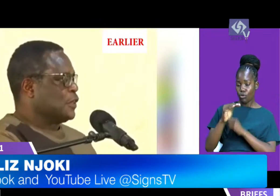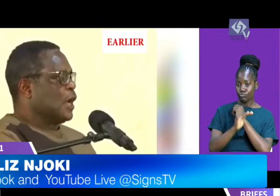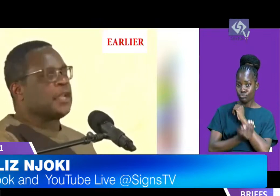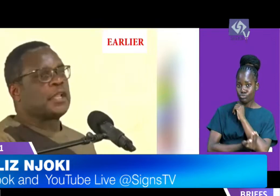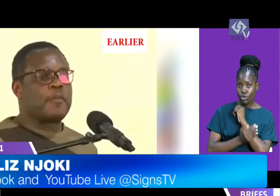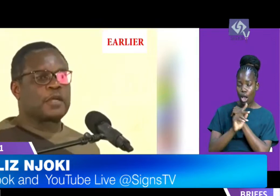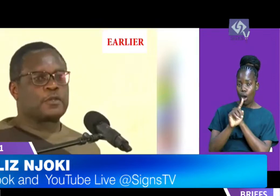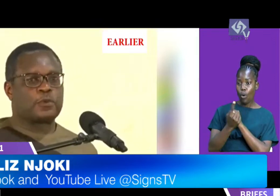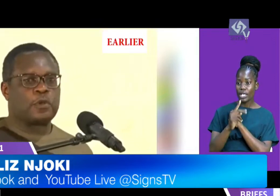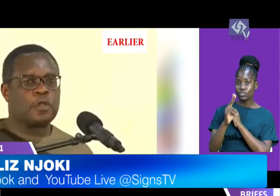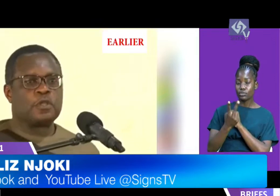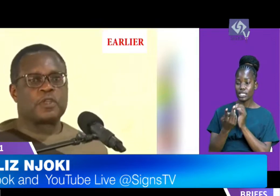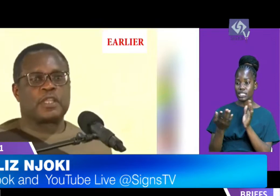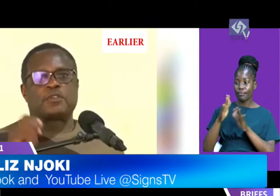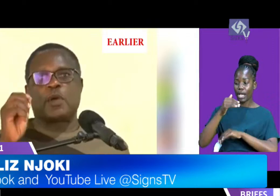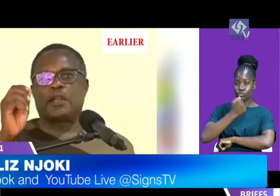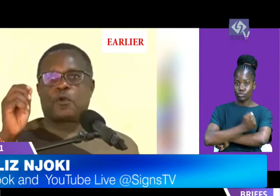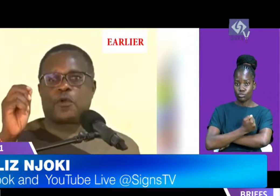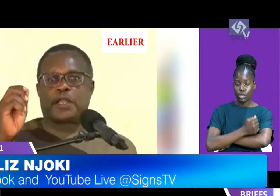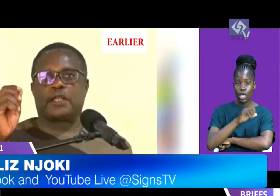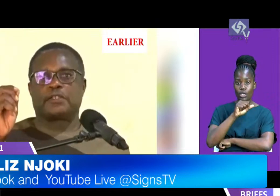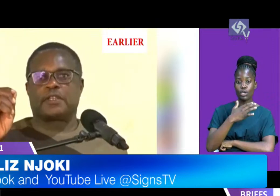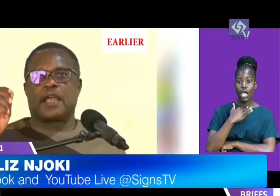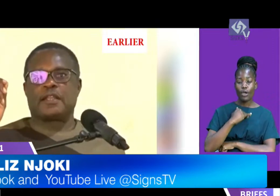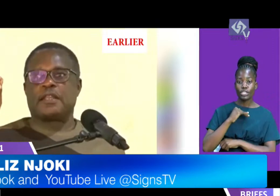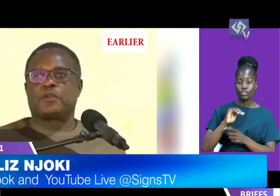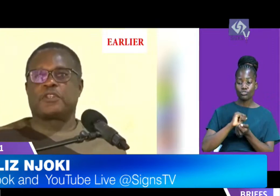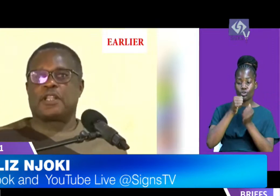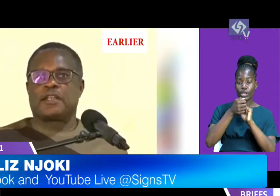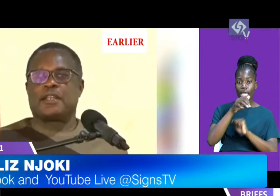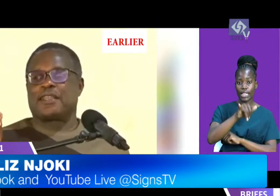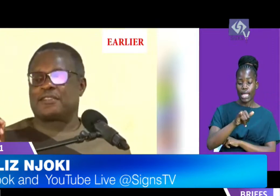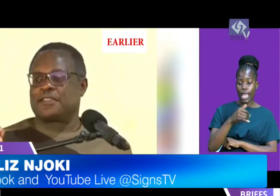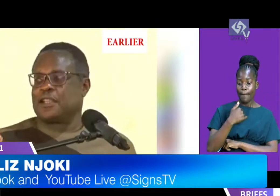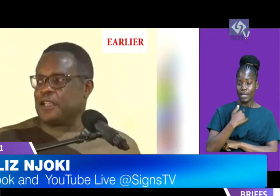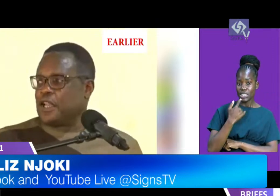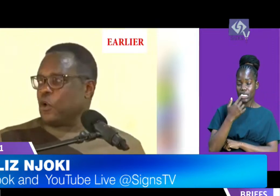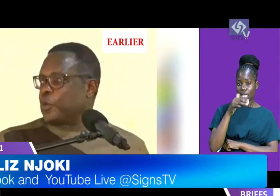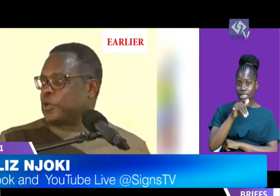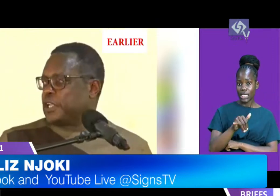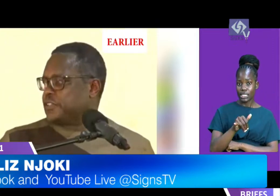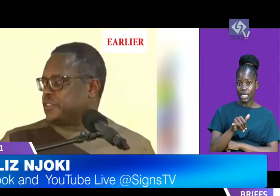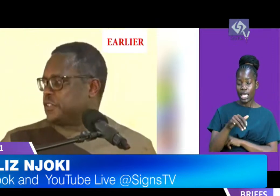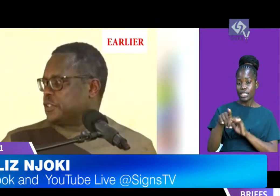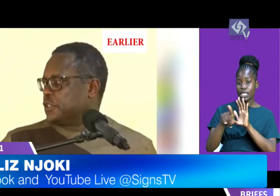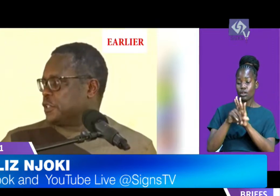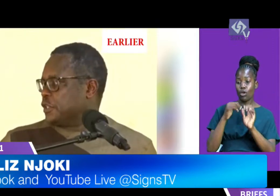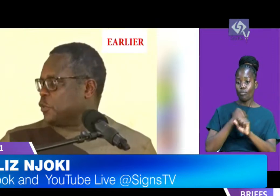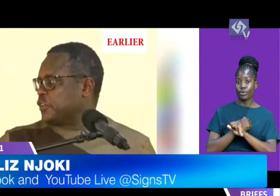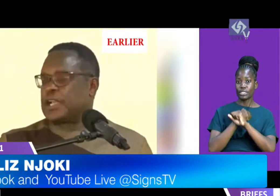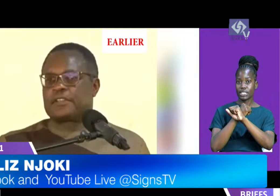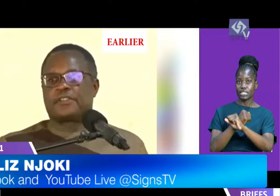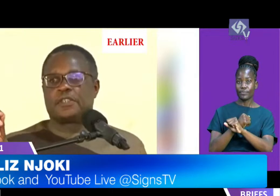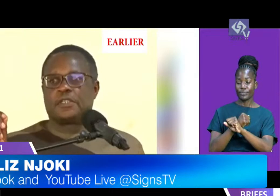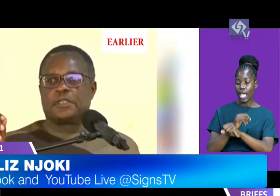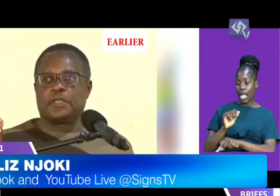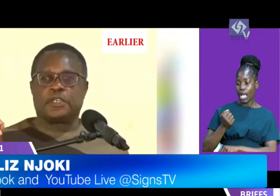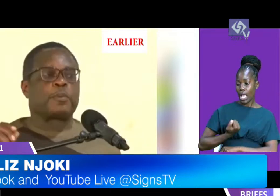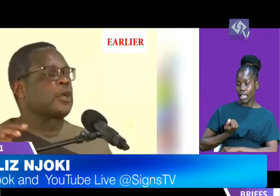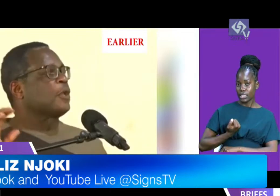and they go back to school. So I just wanted to correct that I did not say that. In any case, the law protects those girls. It